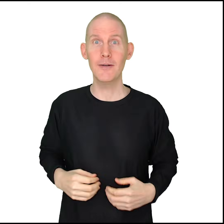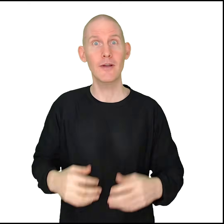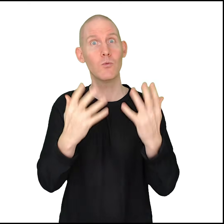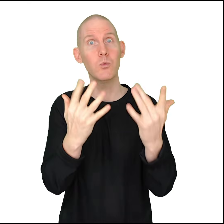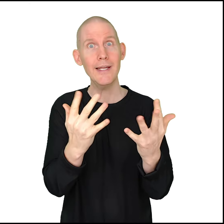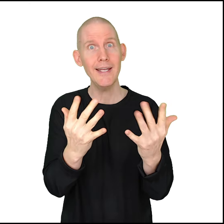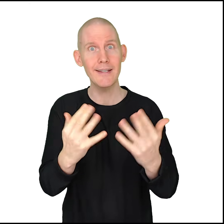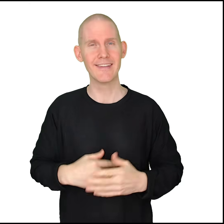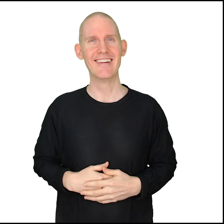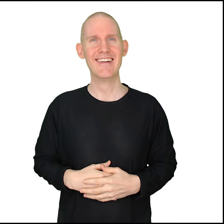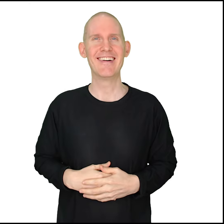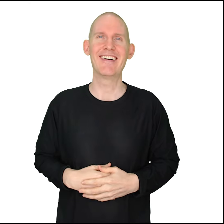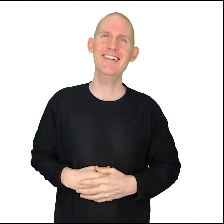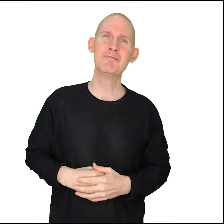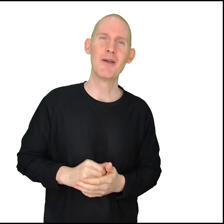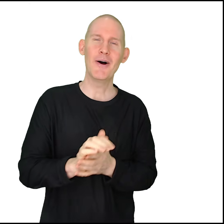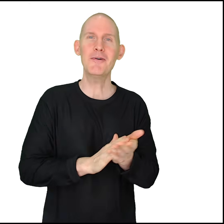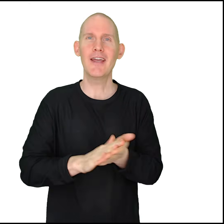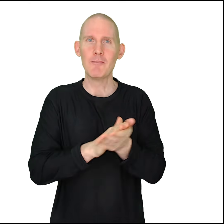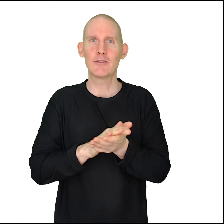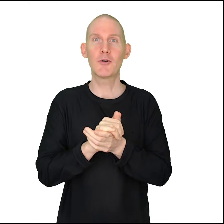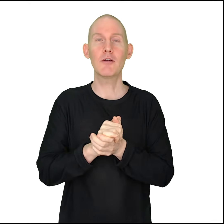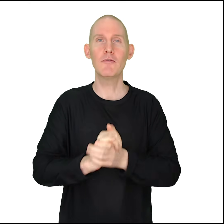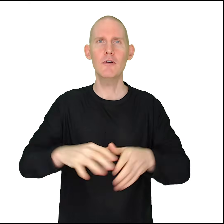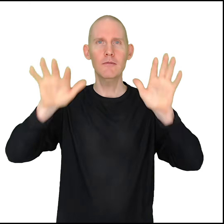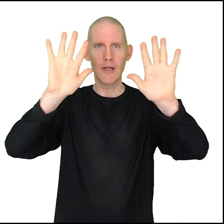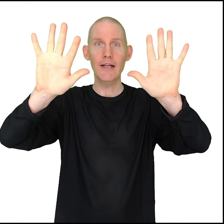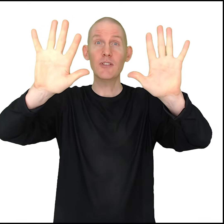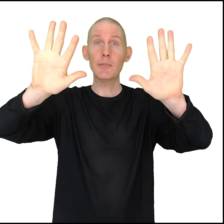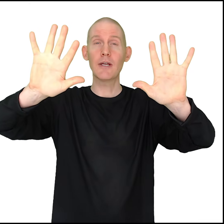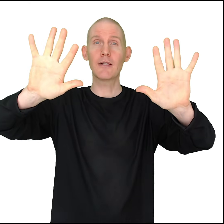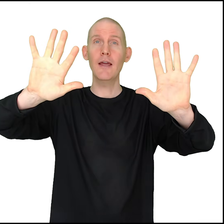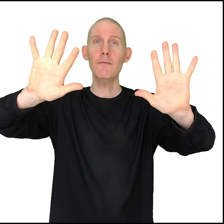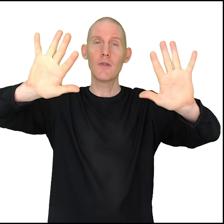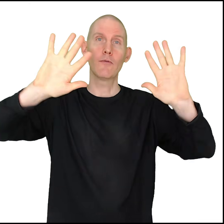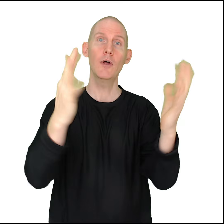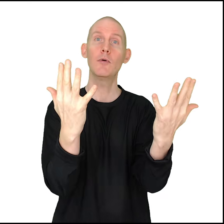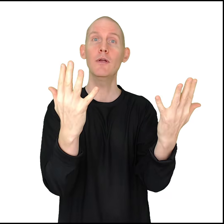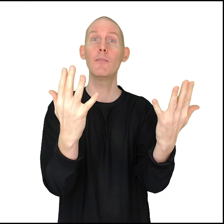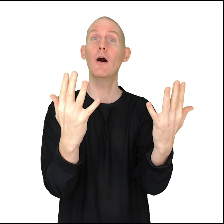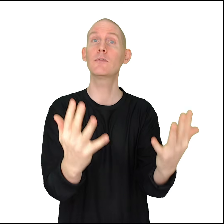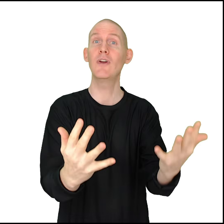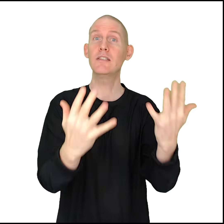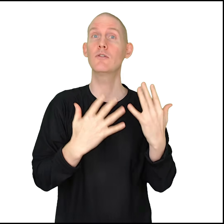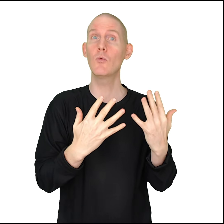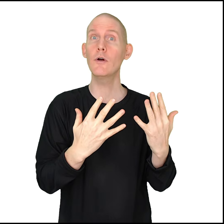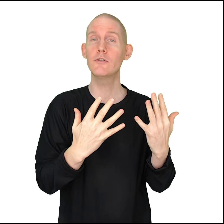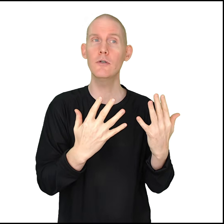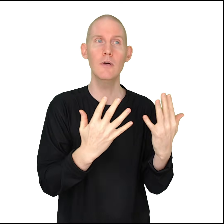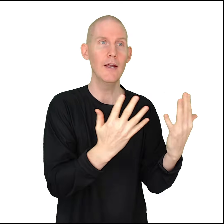like, wait. Okay, so a quick review. Hand shapes like that. Flip them in, palms facing towards you, and